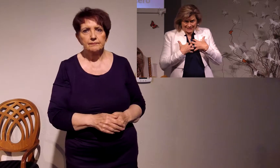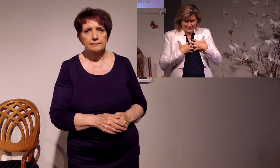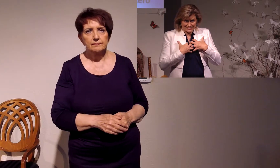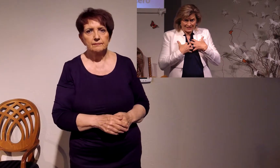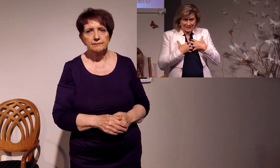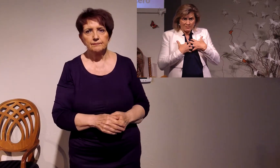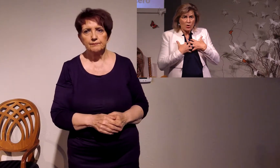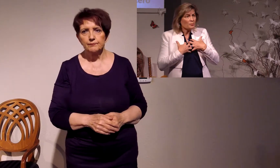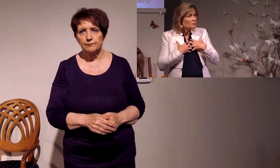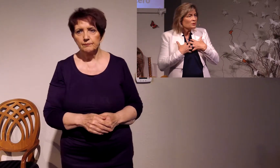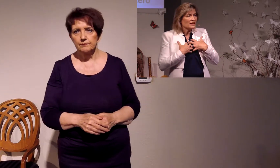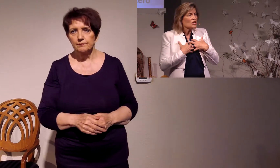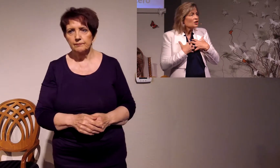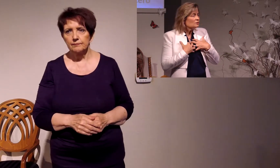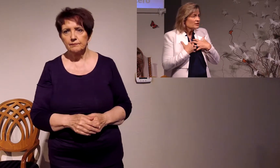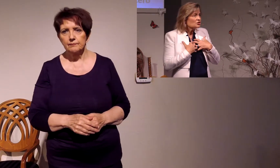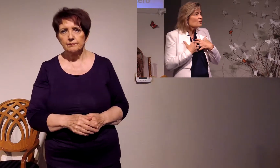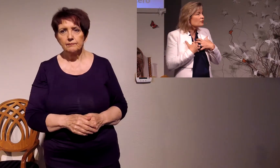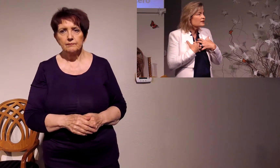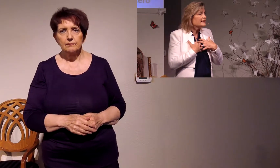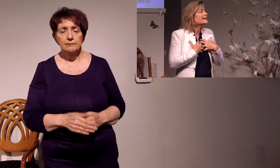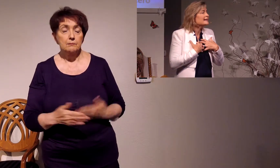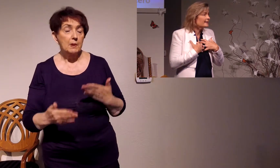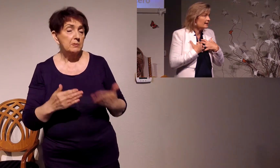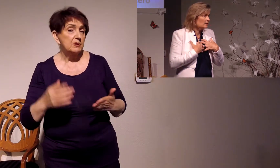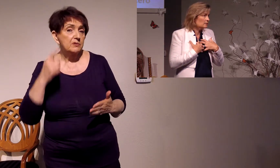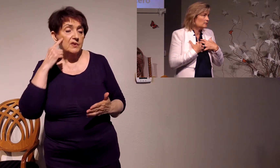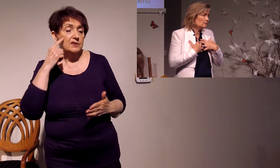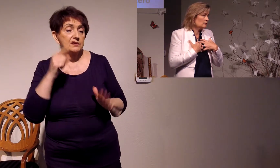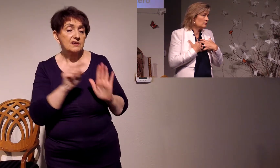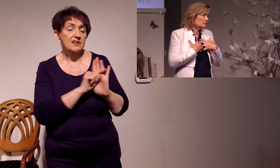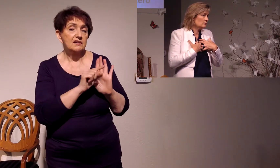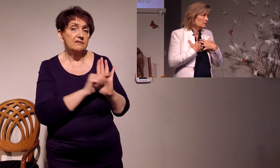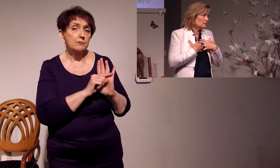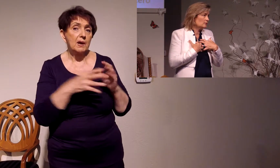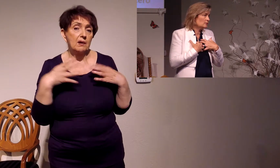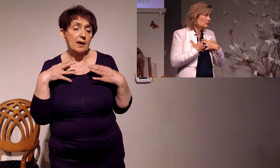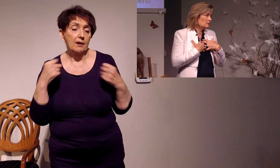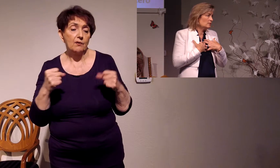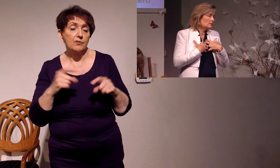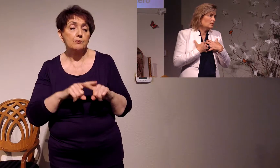money. More people get in arguments over it than anything.